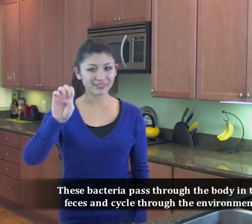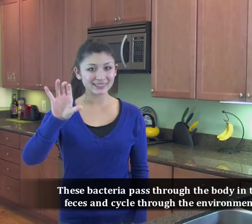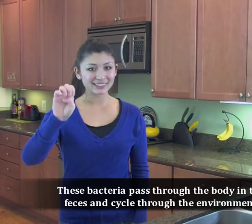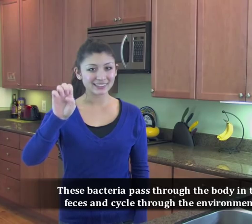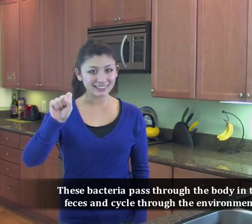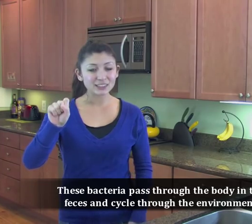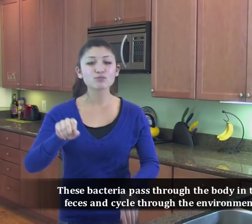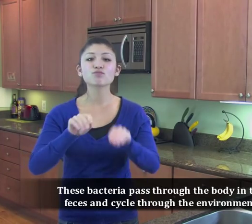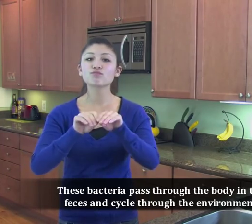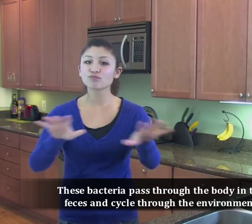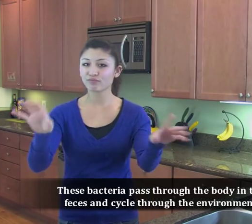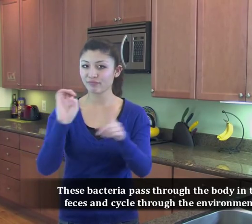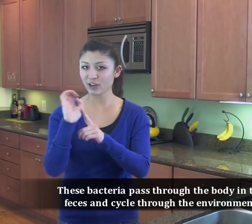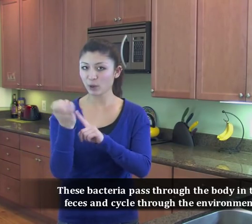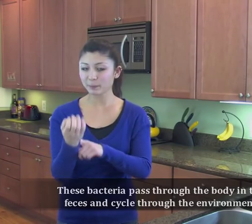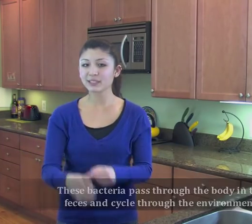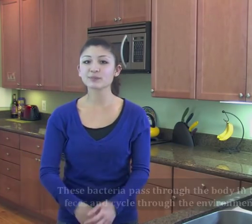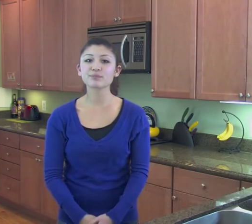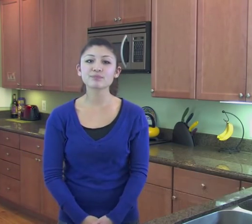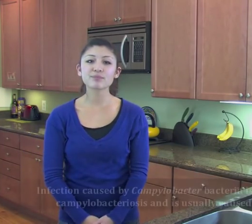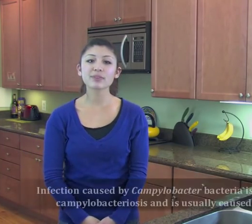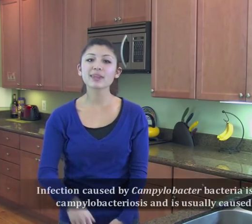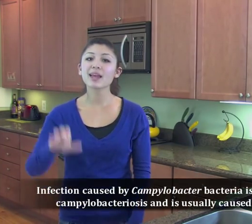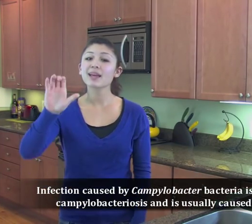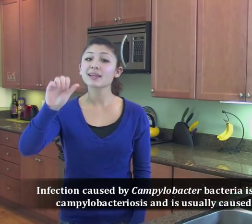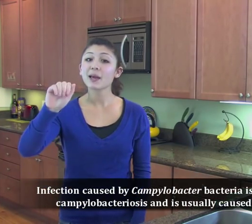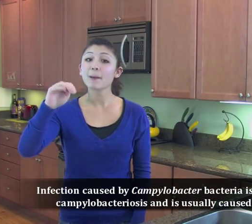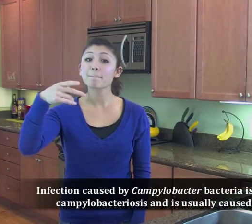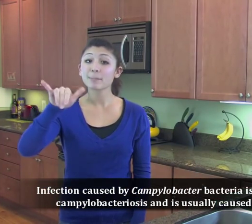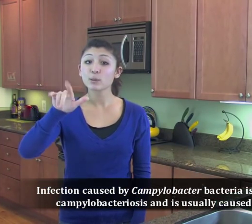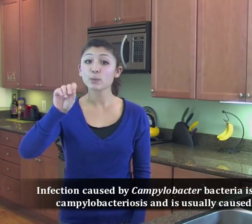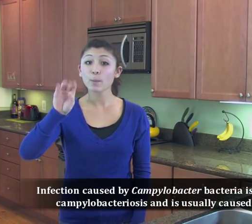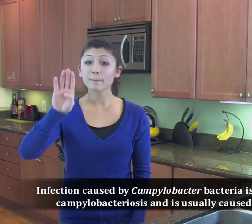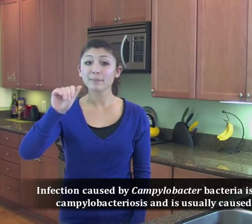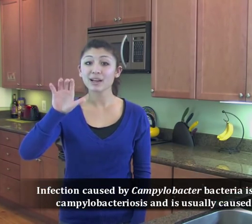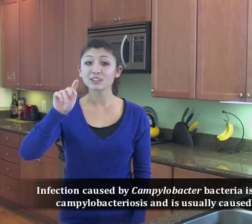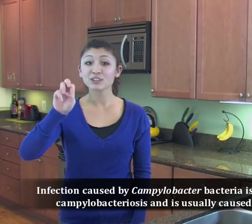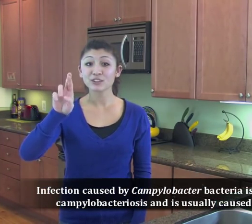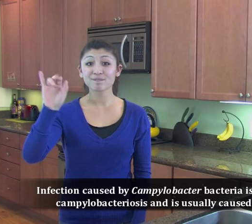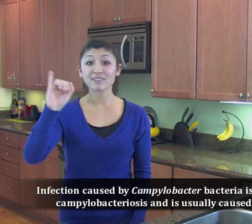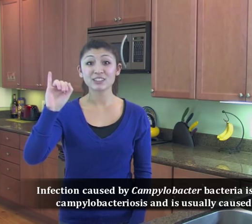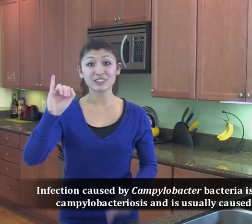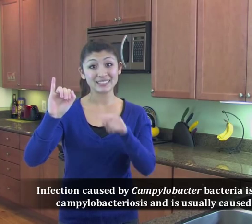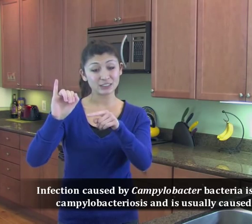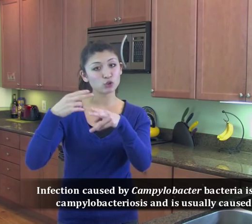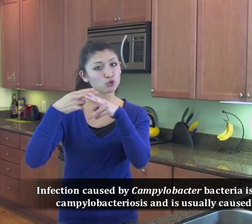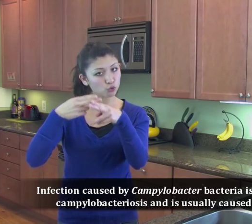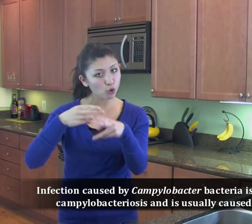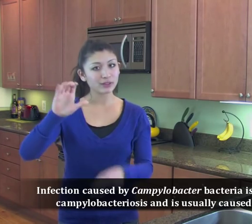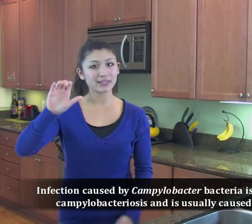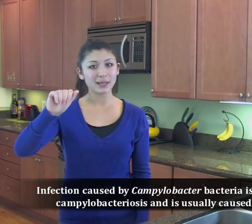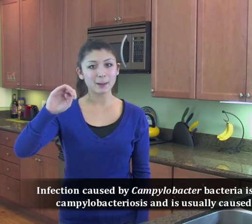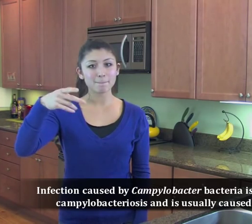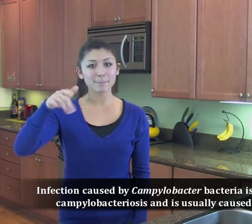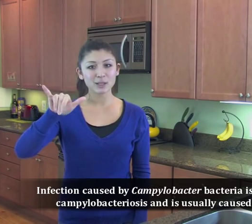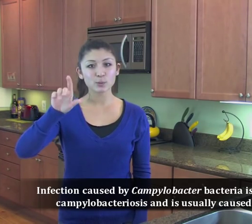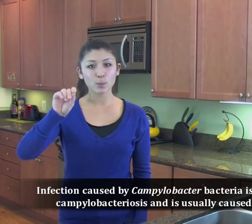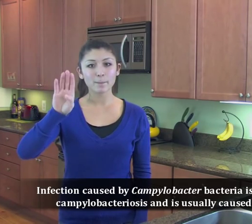the feces and cycle through the environment. Infection caused by Campylobacter bacteria is called Campylobacteriosis